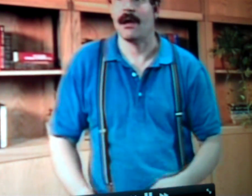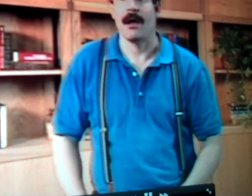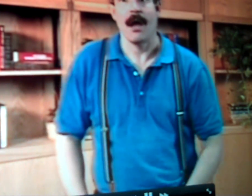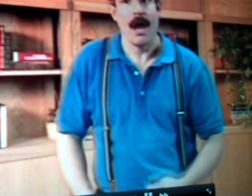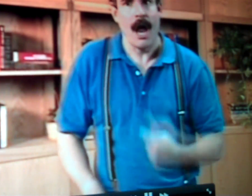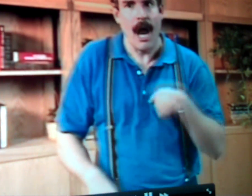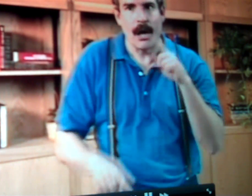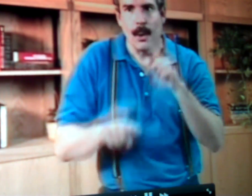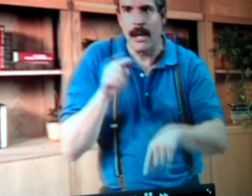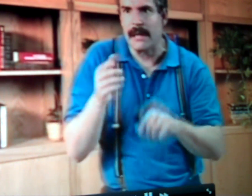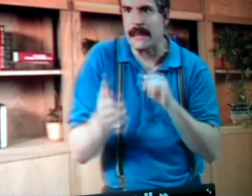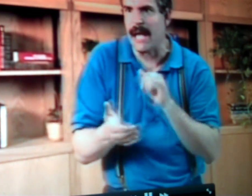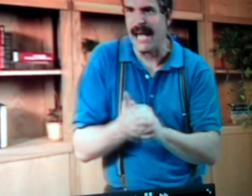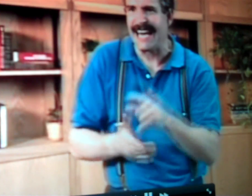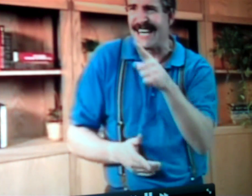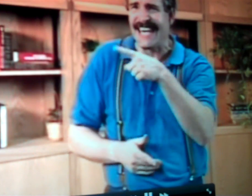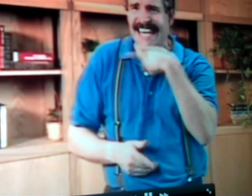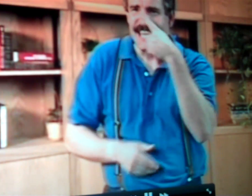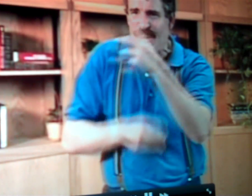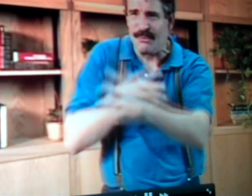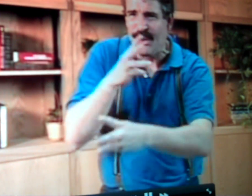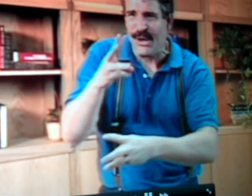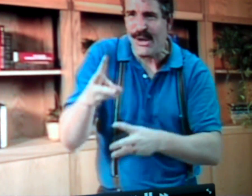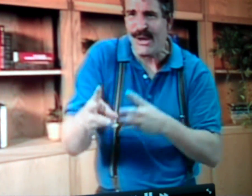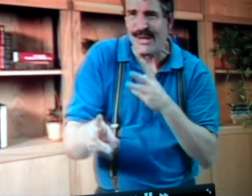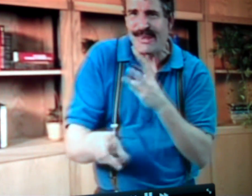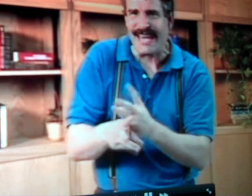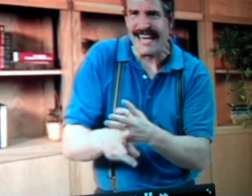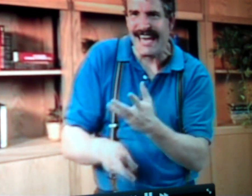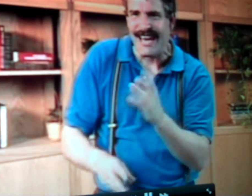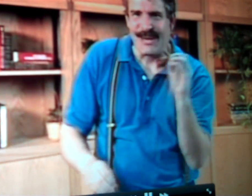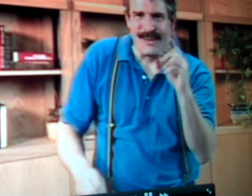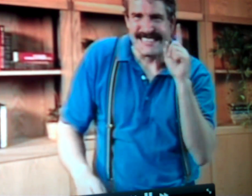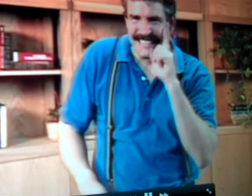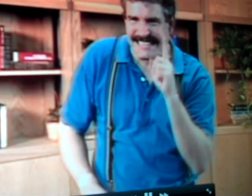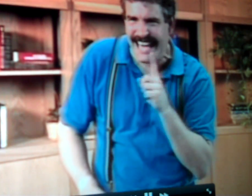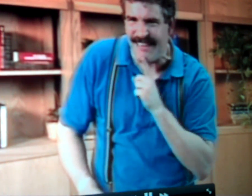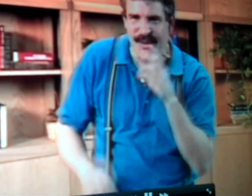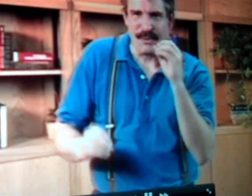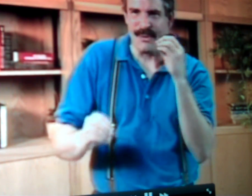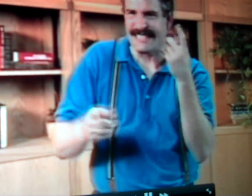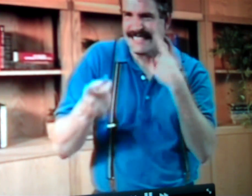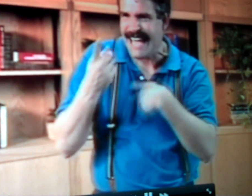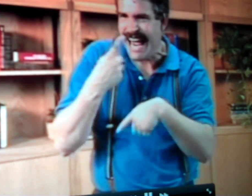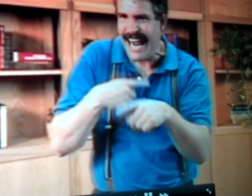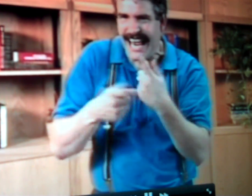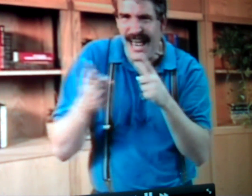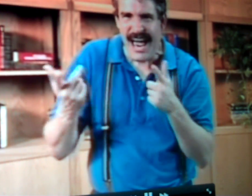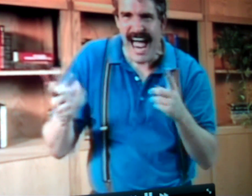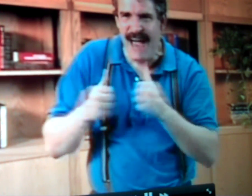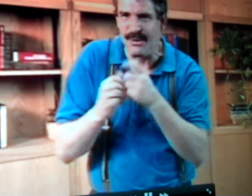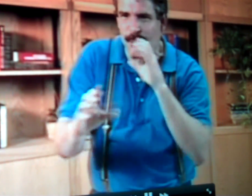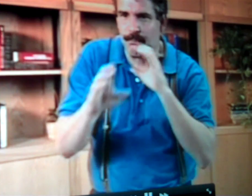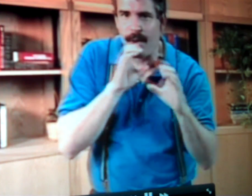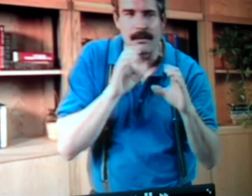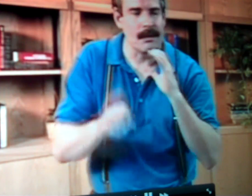They told me that it was going to be really challenging, and that I wouldn't be able to survive in the hearing world. They reminded me